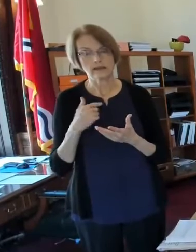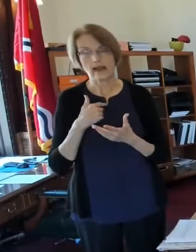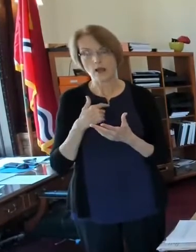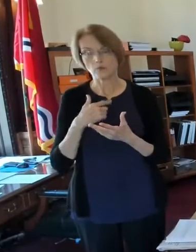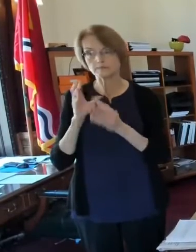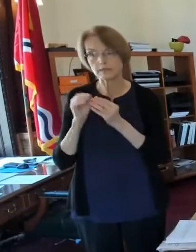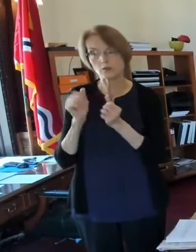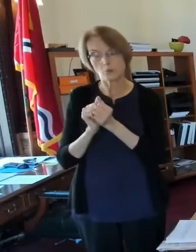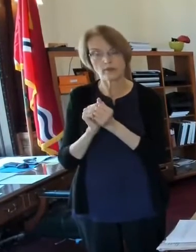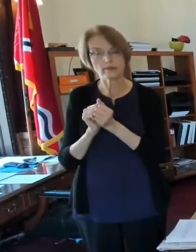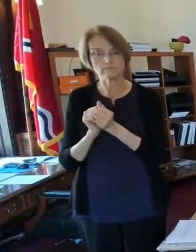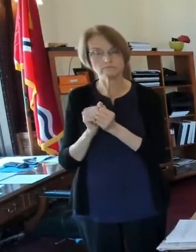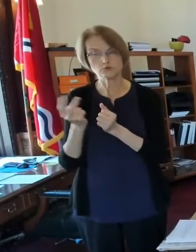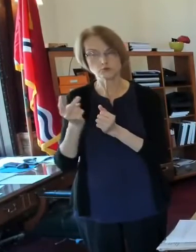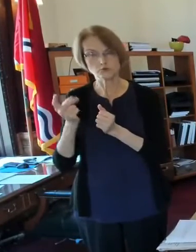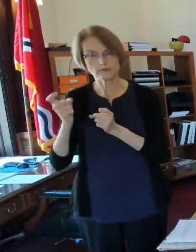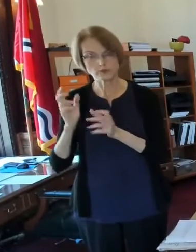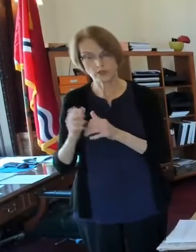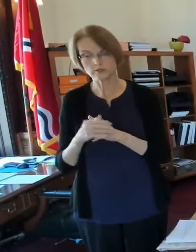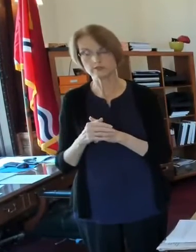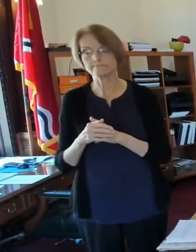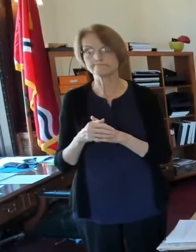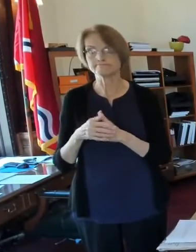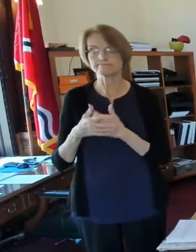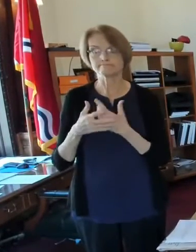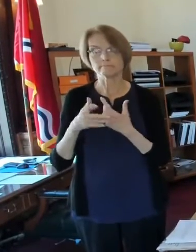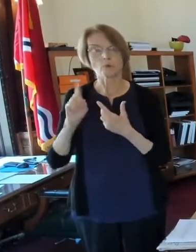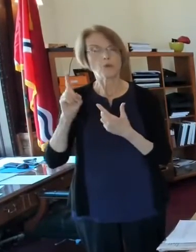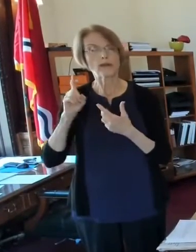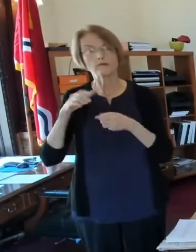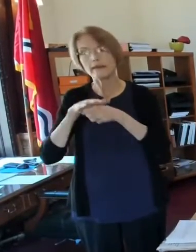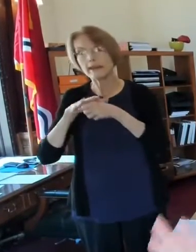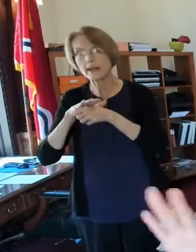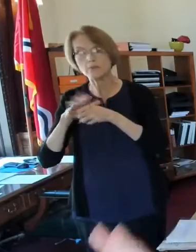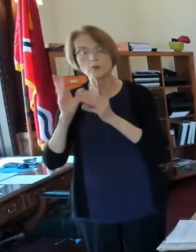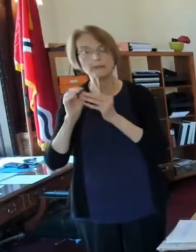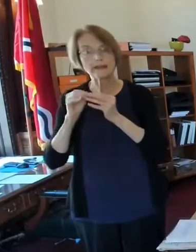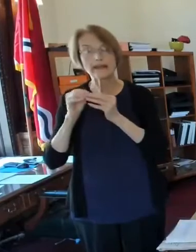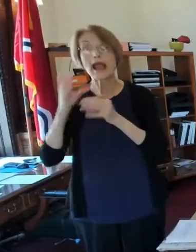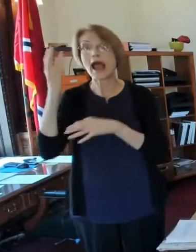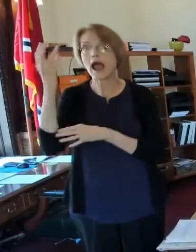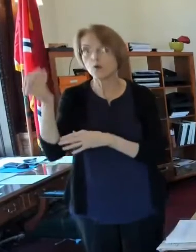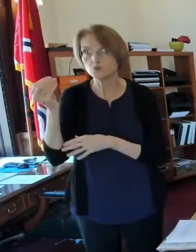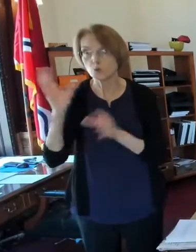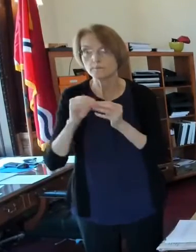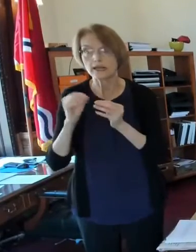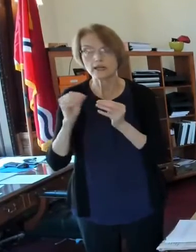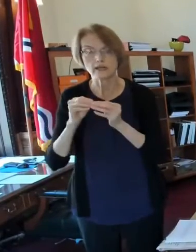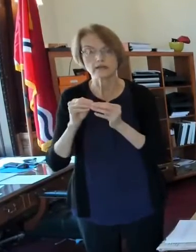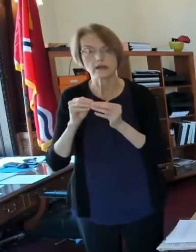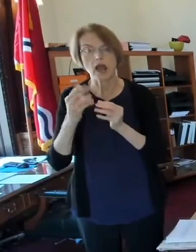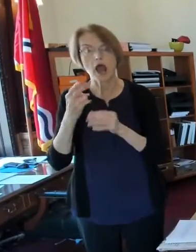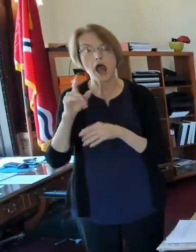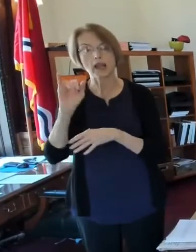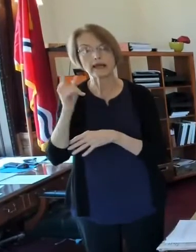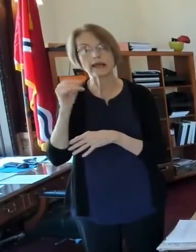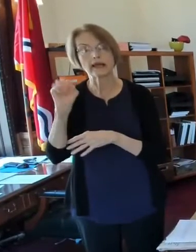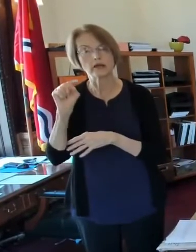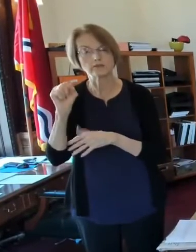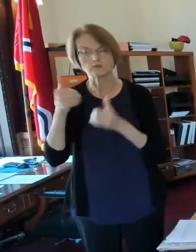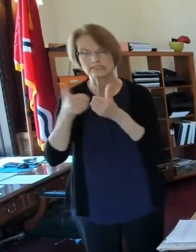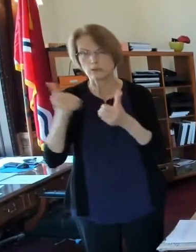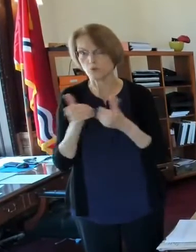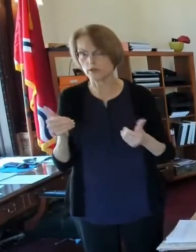judges, and they were speaking at a neighborhood meeting that was an outdoor, socially distanced neighborhood meeting in Holly Hills.